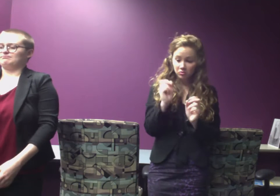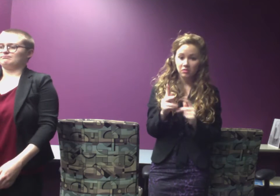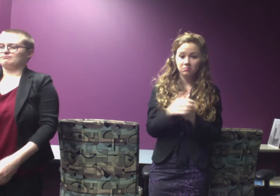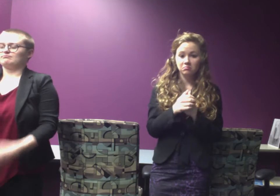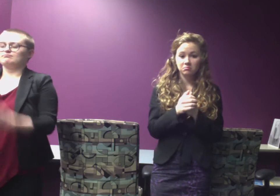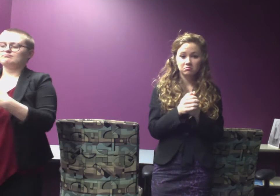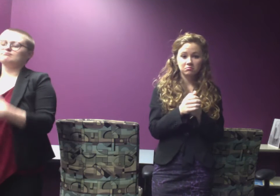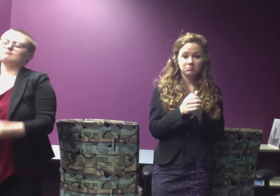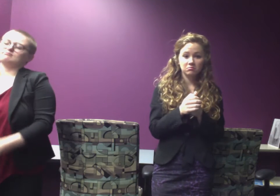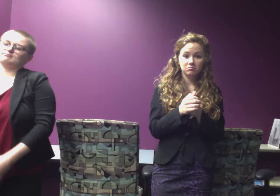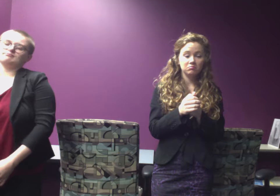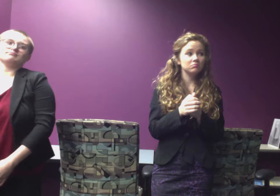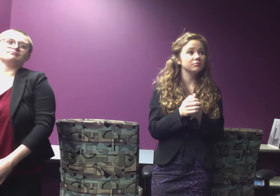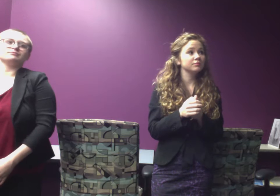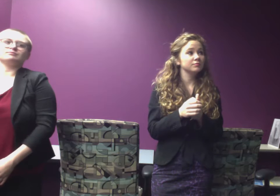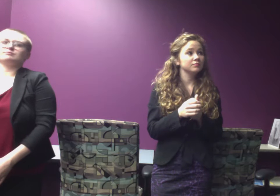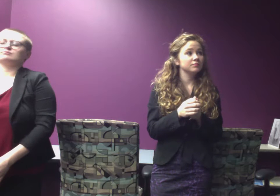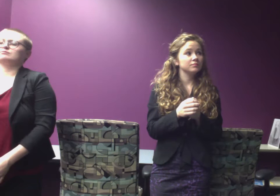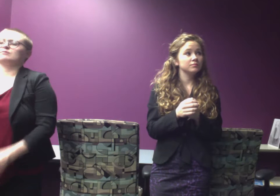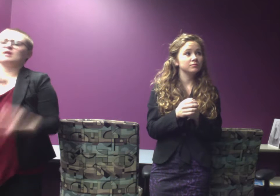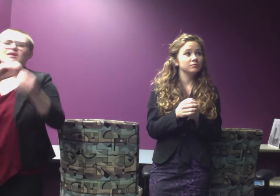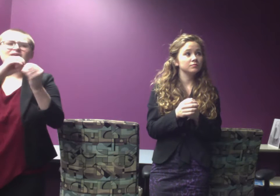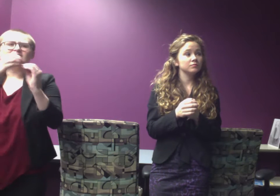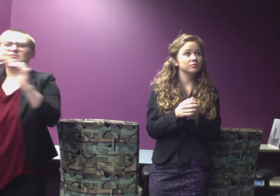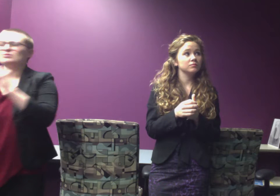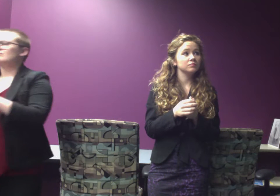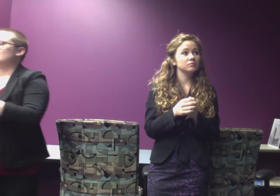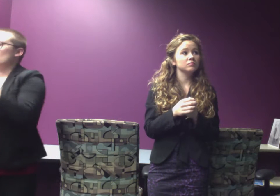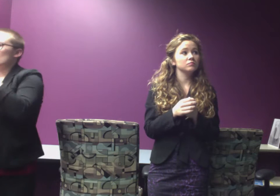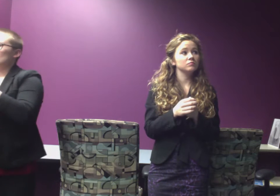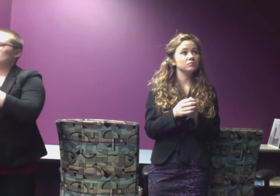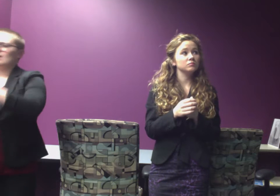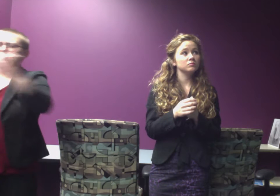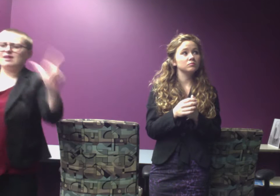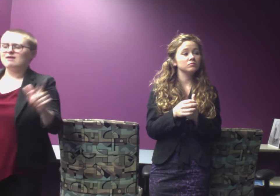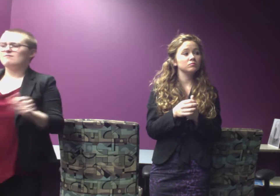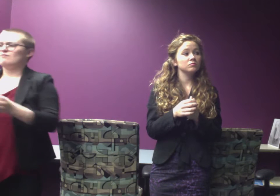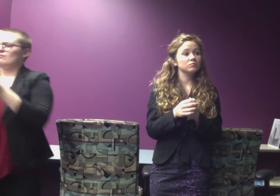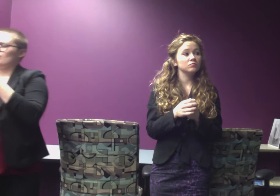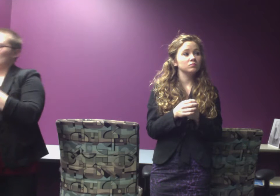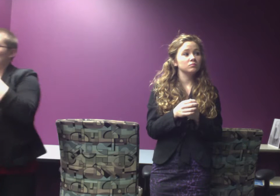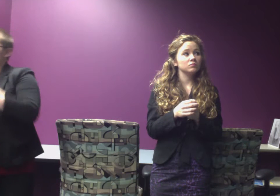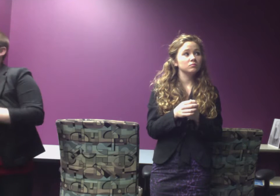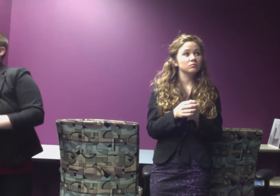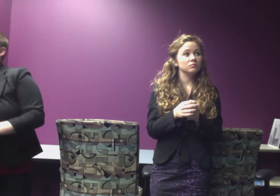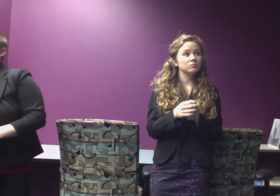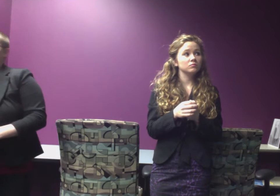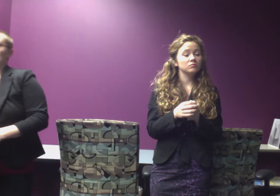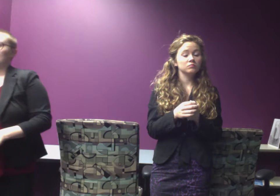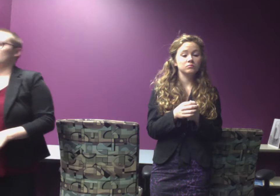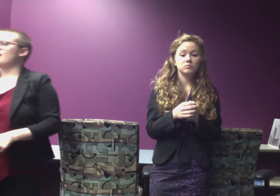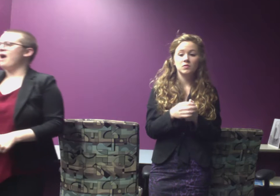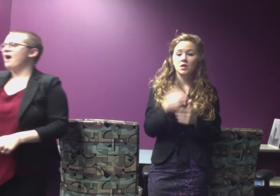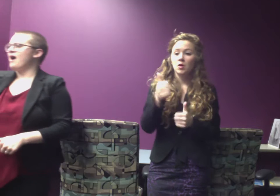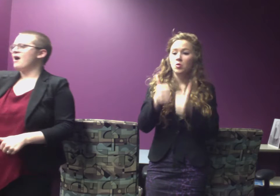Which one of these numbers was to the right and to the left in this one? Adam, do you want to answer that? 2 is on the right. 2 is on the right,